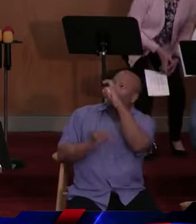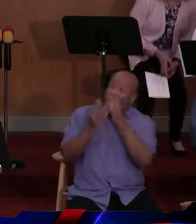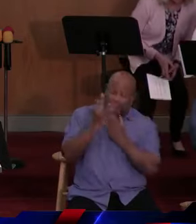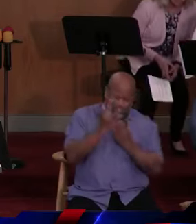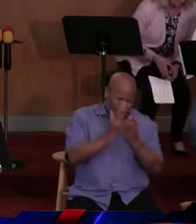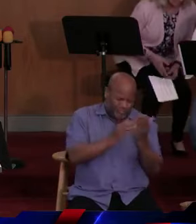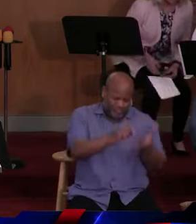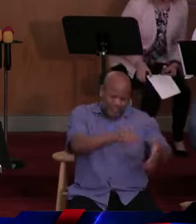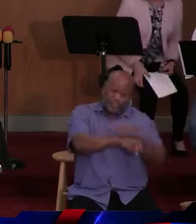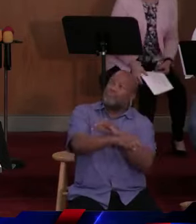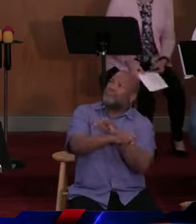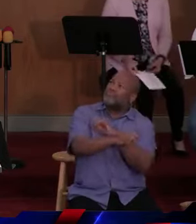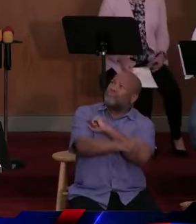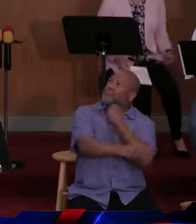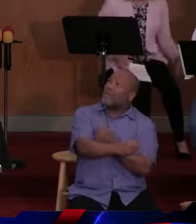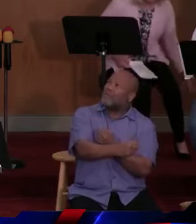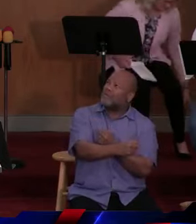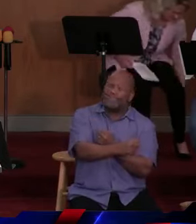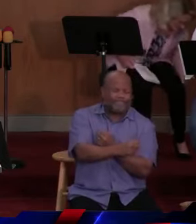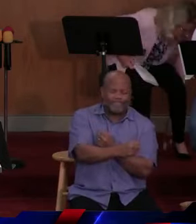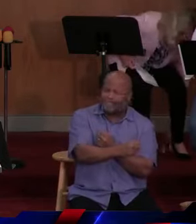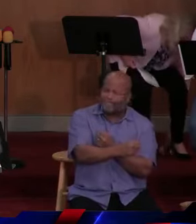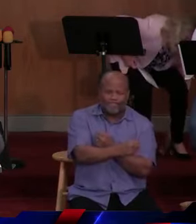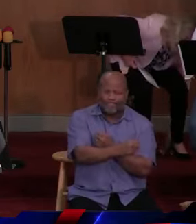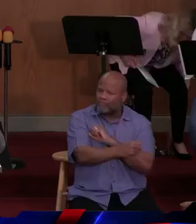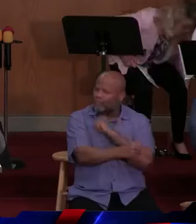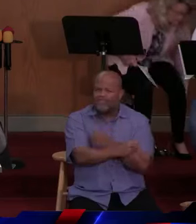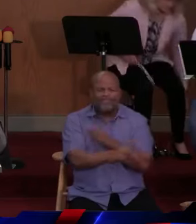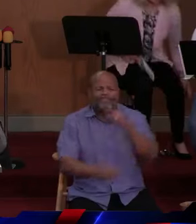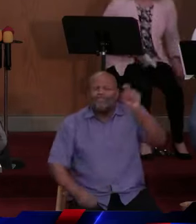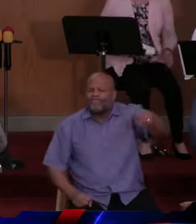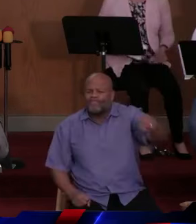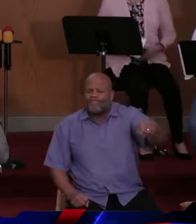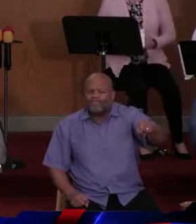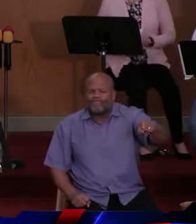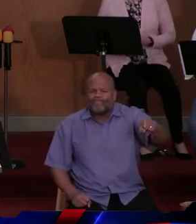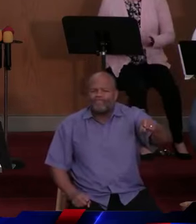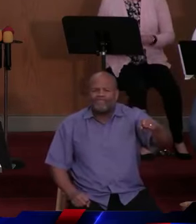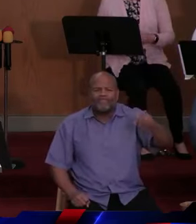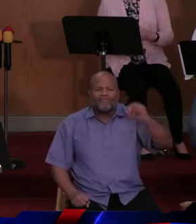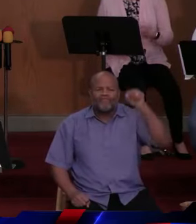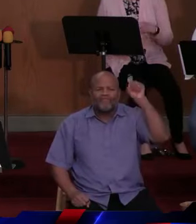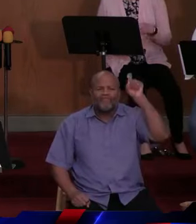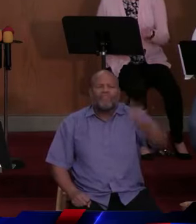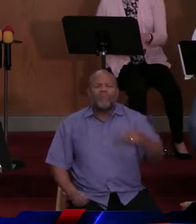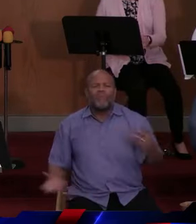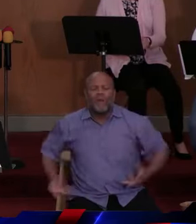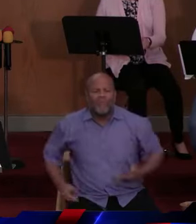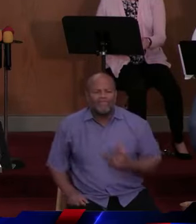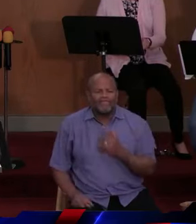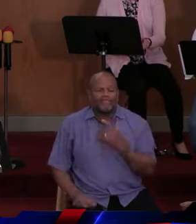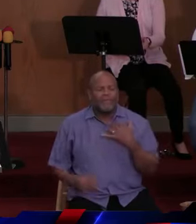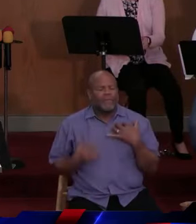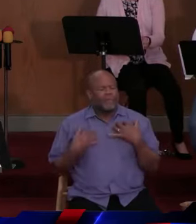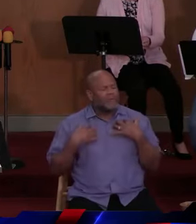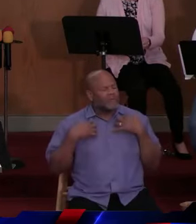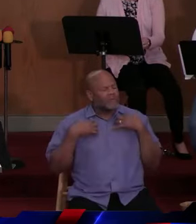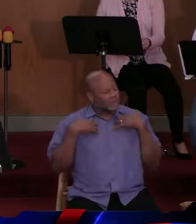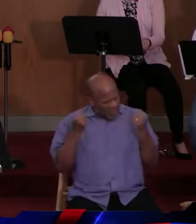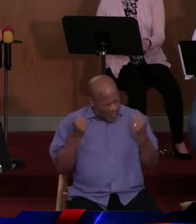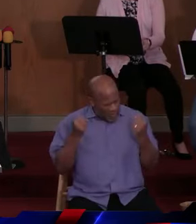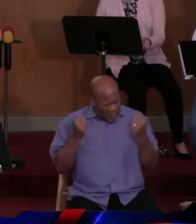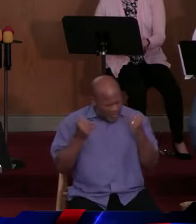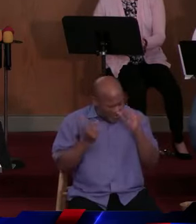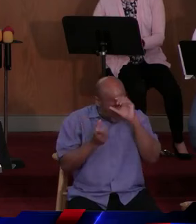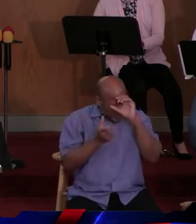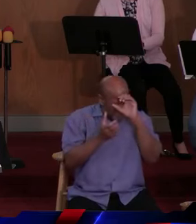is saying. You don't need strength. You just need courage. Courage to believe this